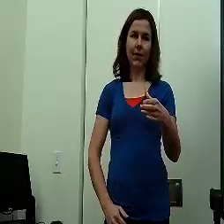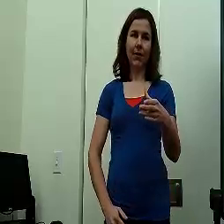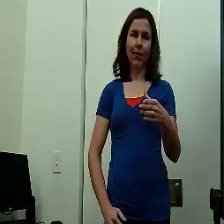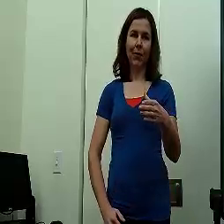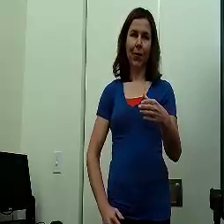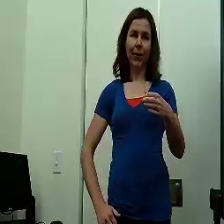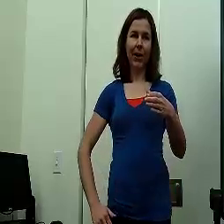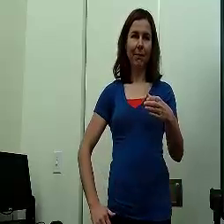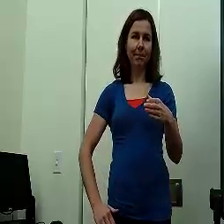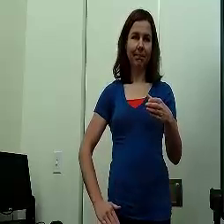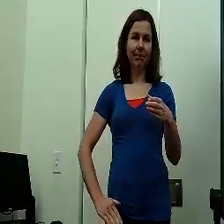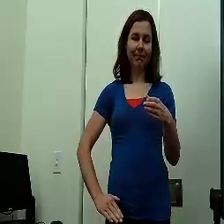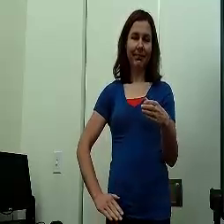You're overflowing your cup.